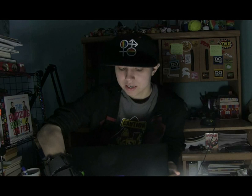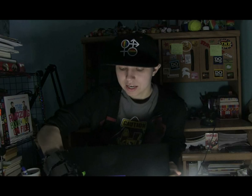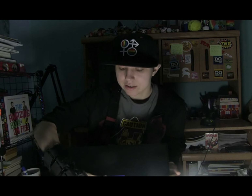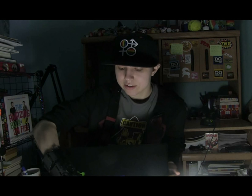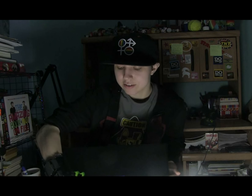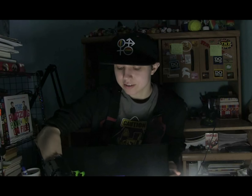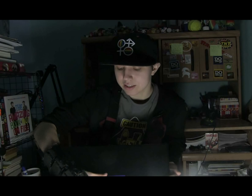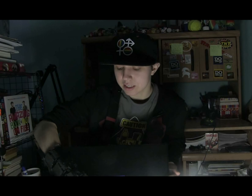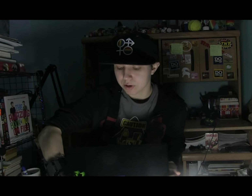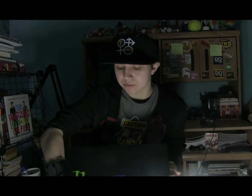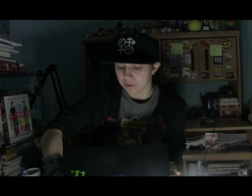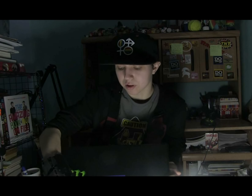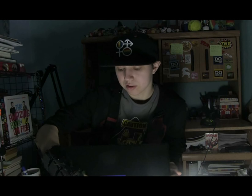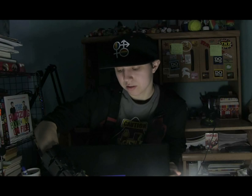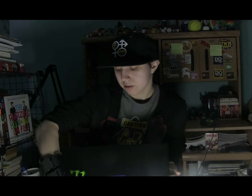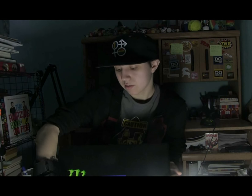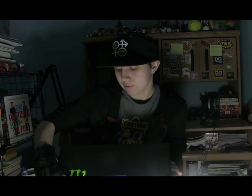hey, you just gotta keep on rolling, right?